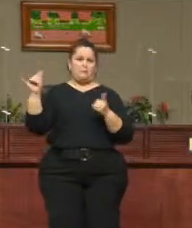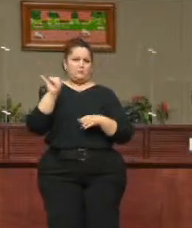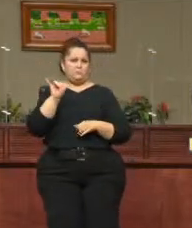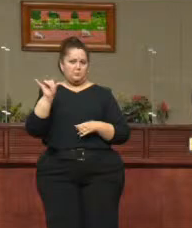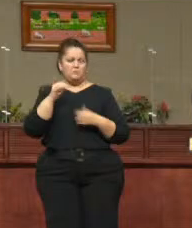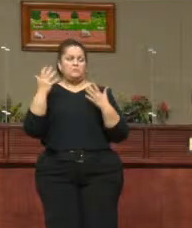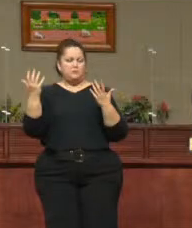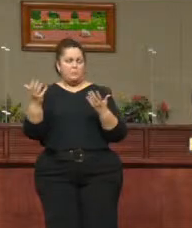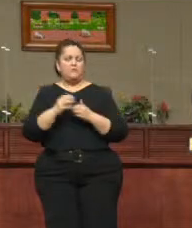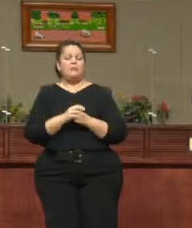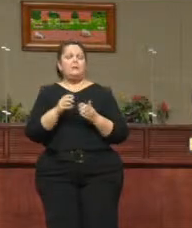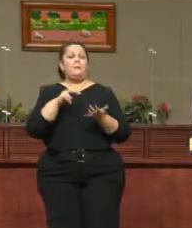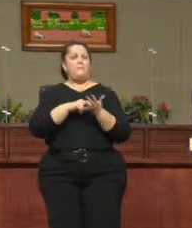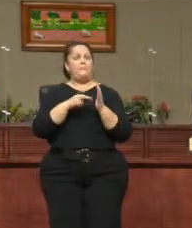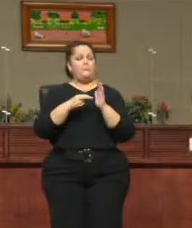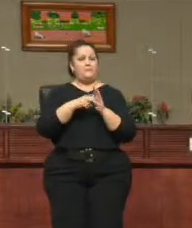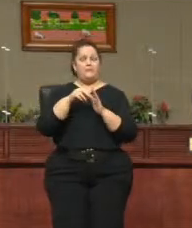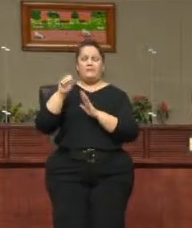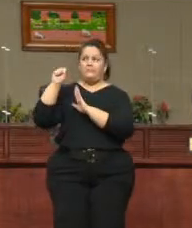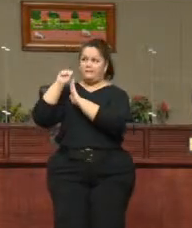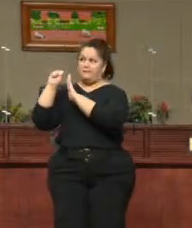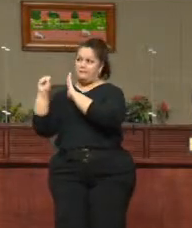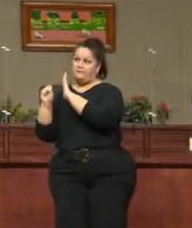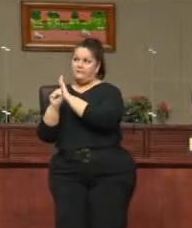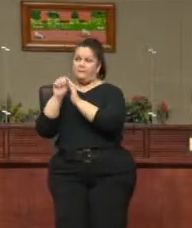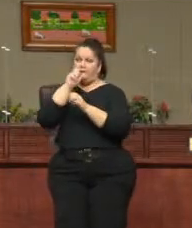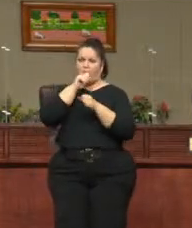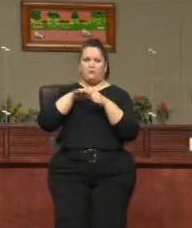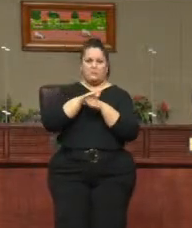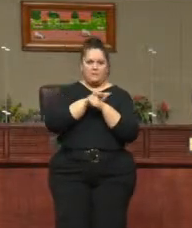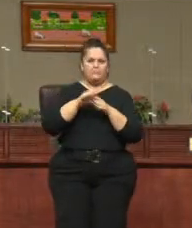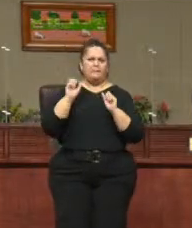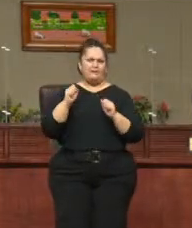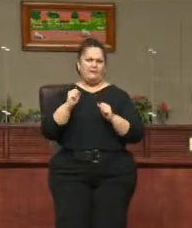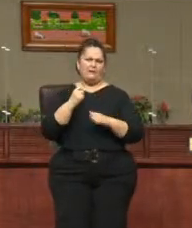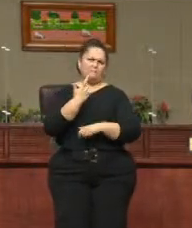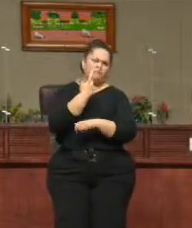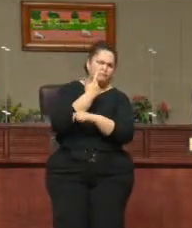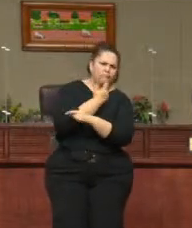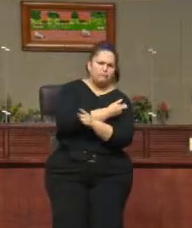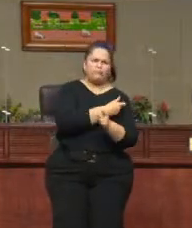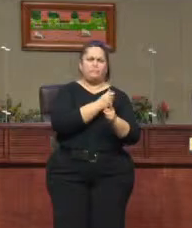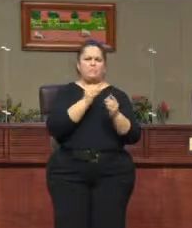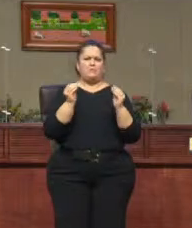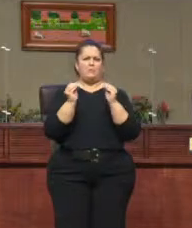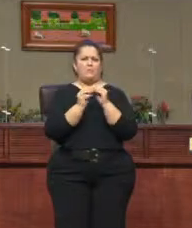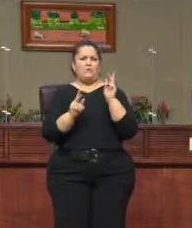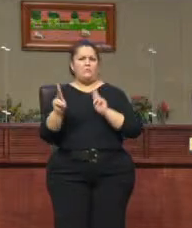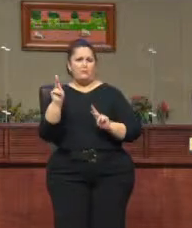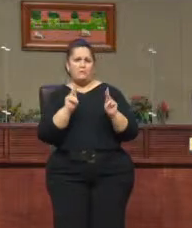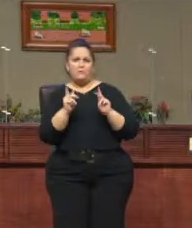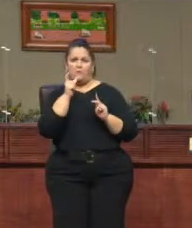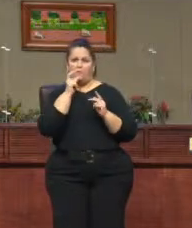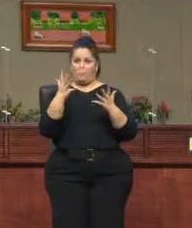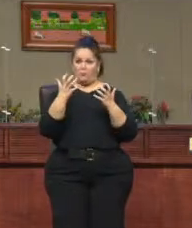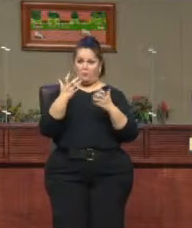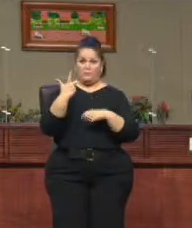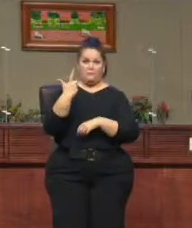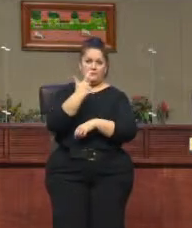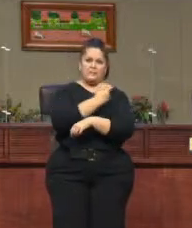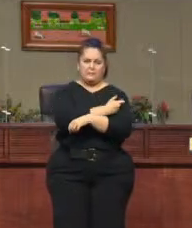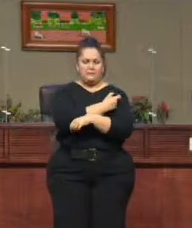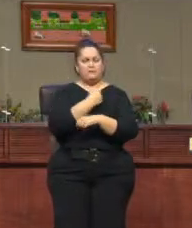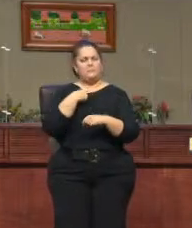county can now work to get more shots in the arms of those who want it in an effort to achieve our goal of